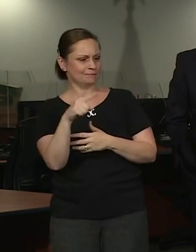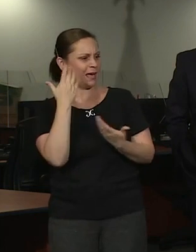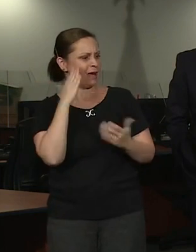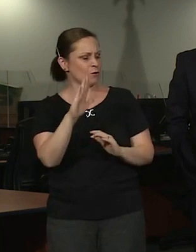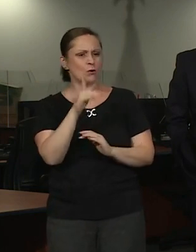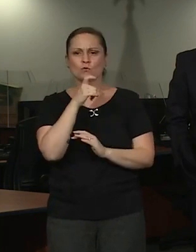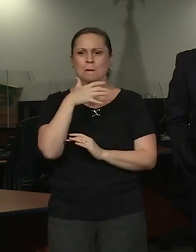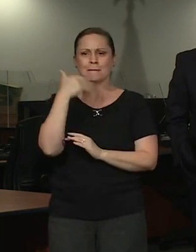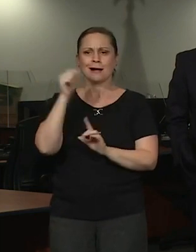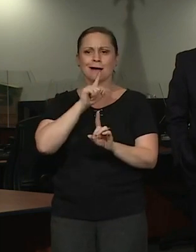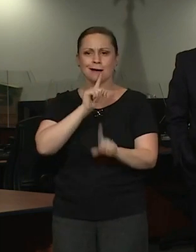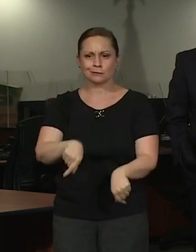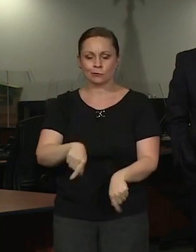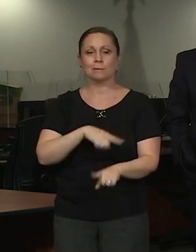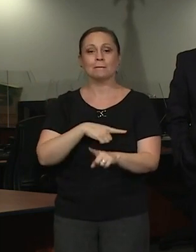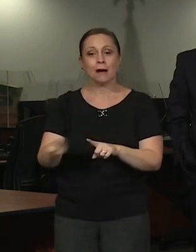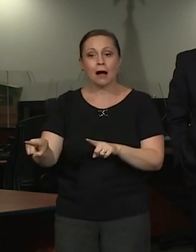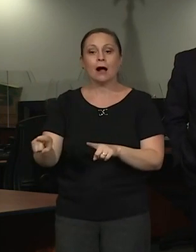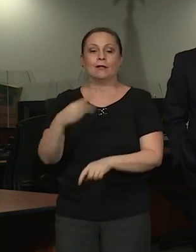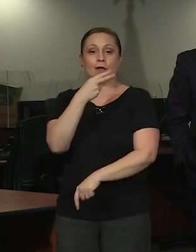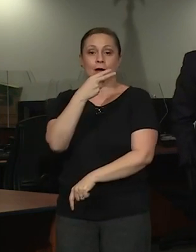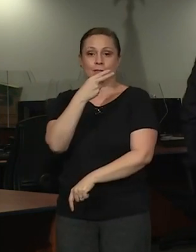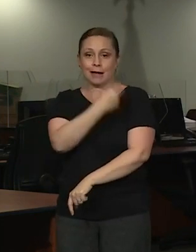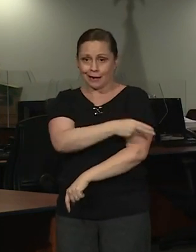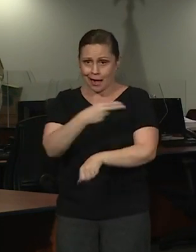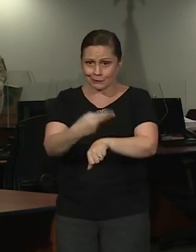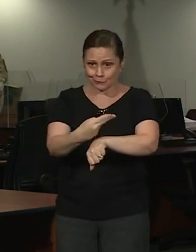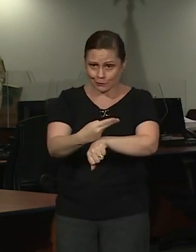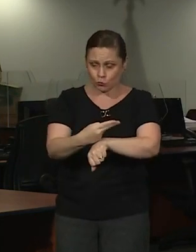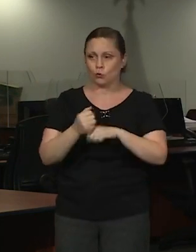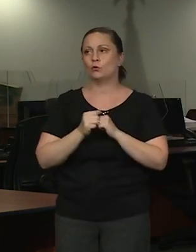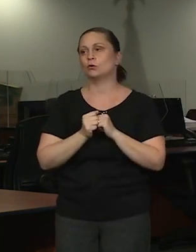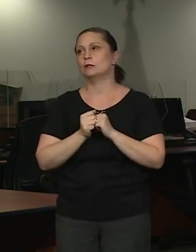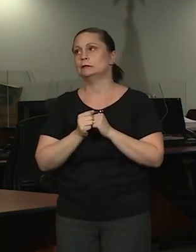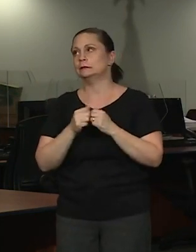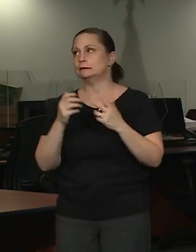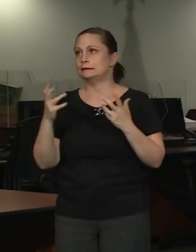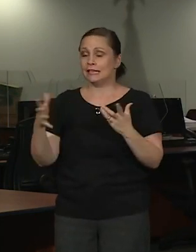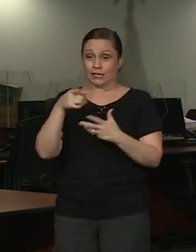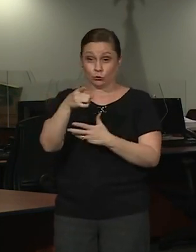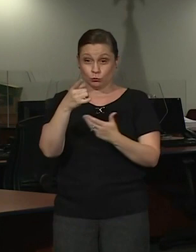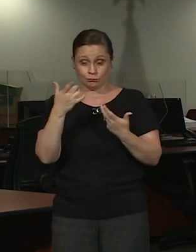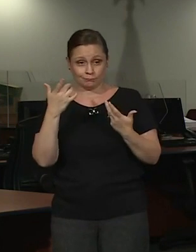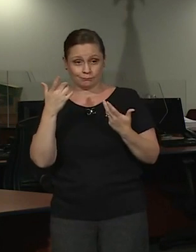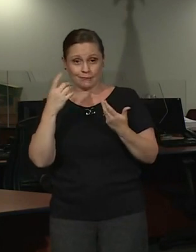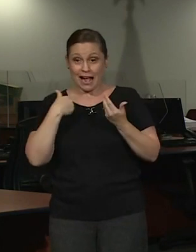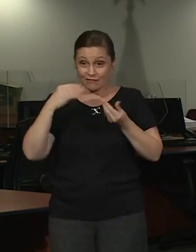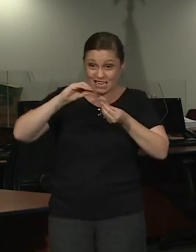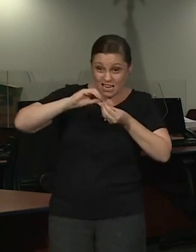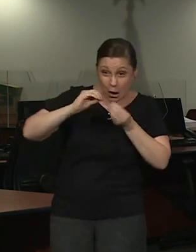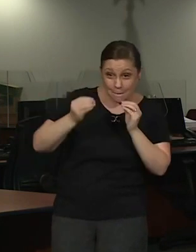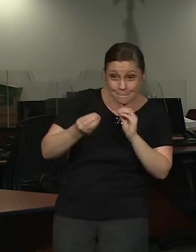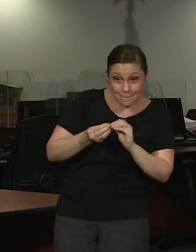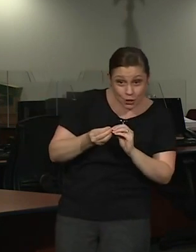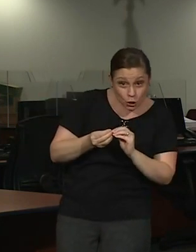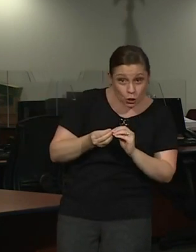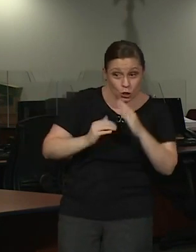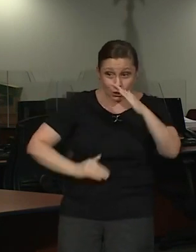hospital surge plan, is there a benchmark in hospital capacity you're going to see if you meet, God forbid, and then have